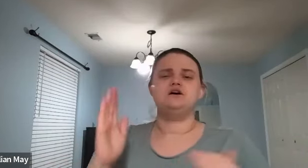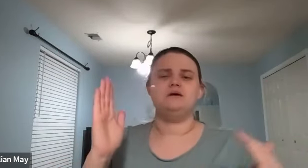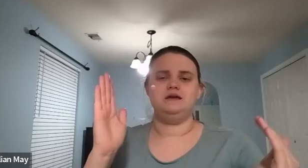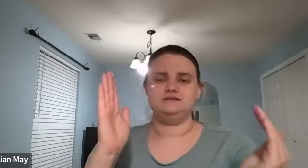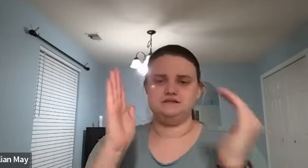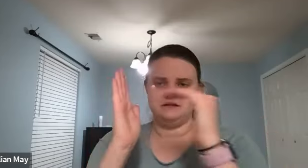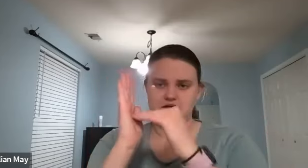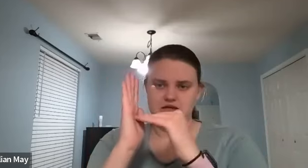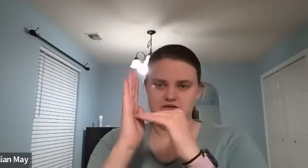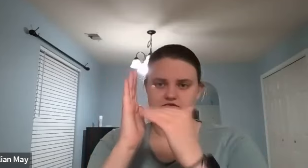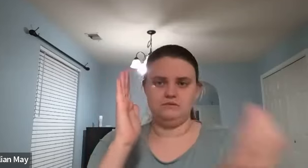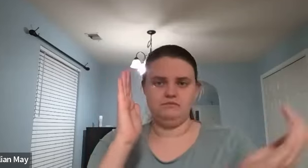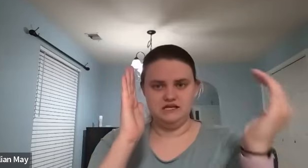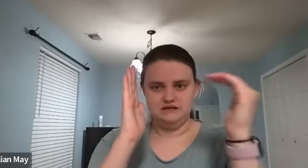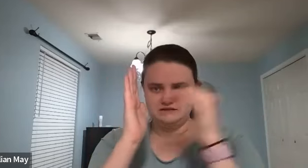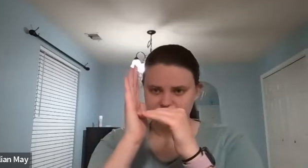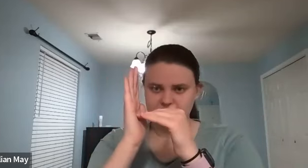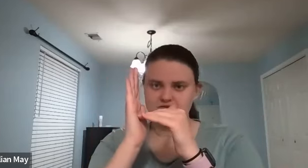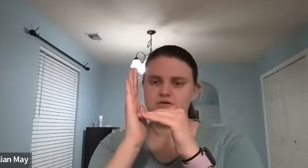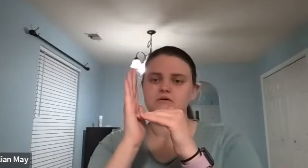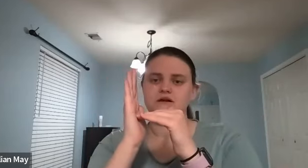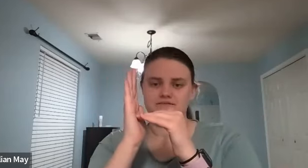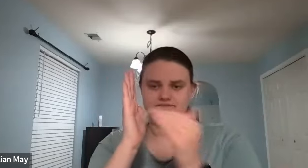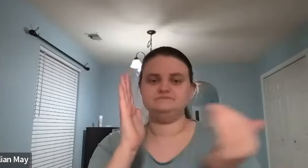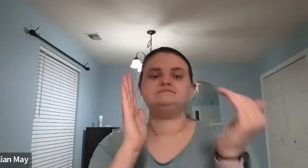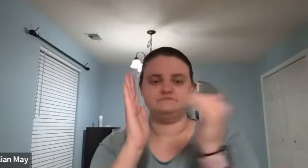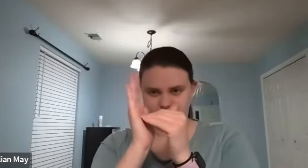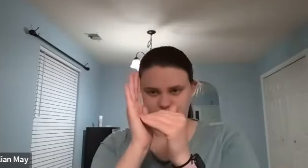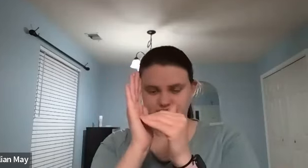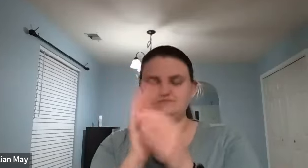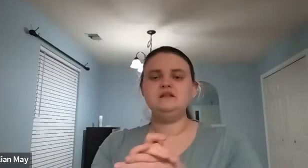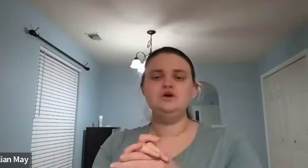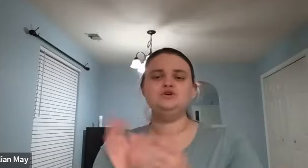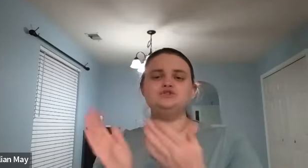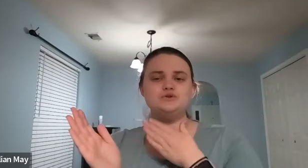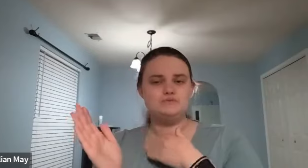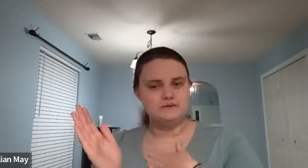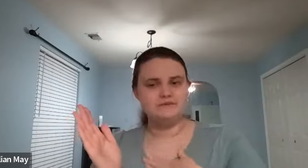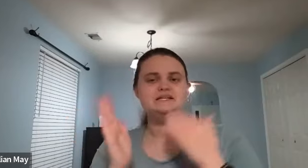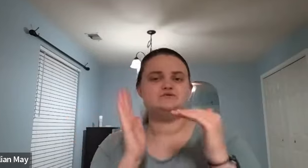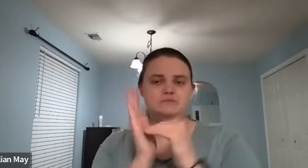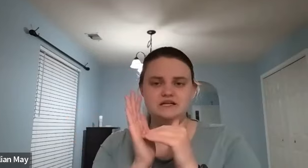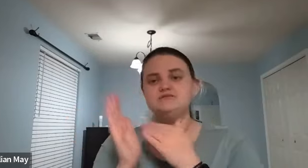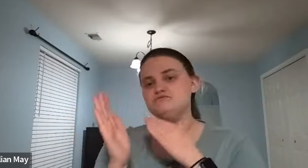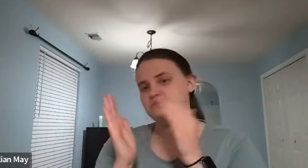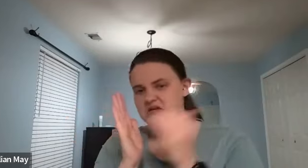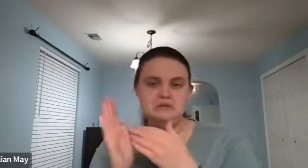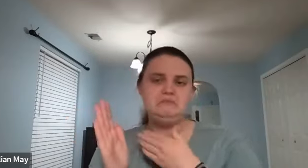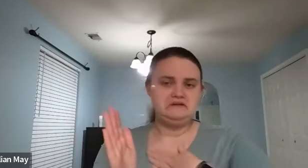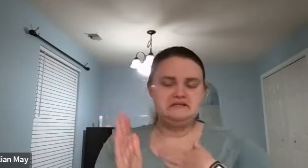so it's again, repeat or again. So please repeat,